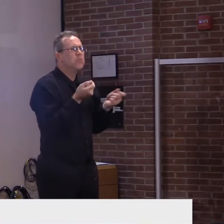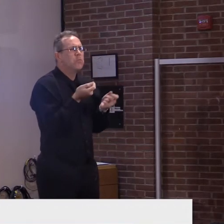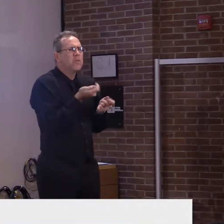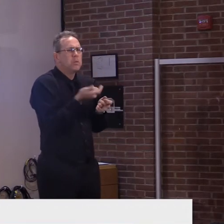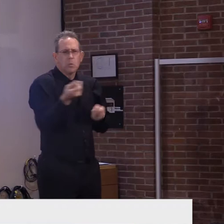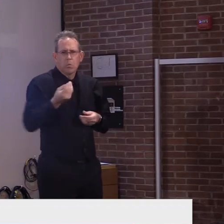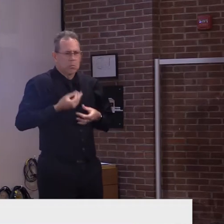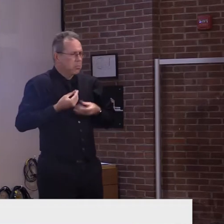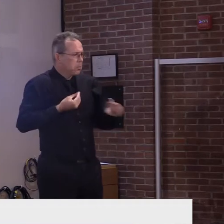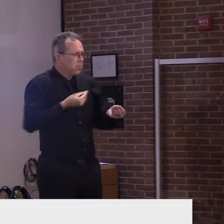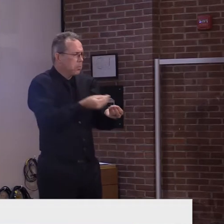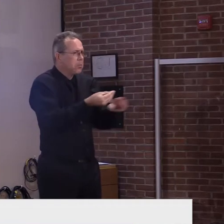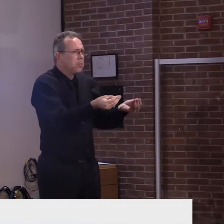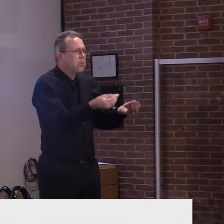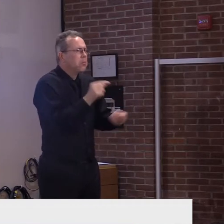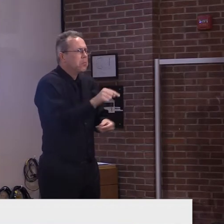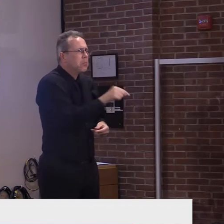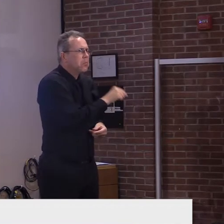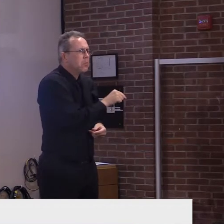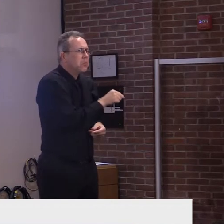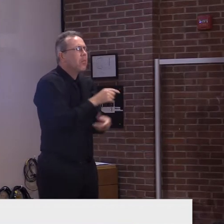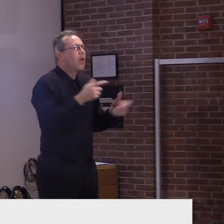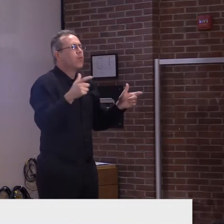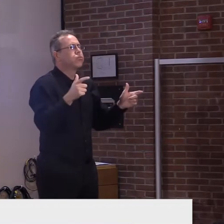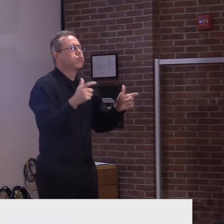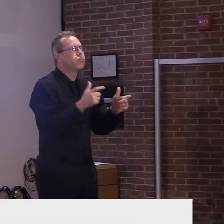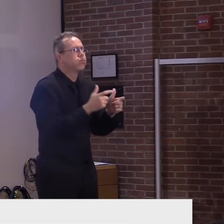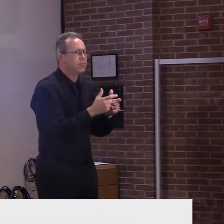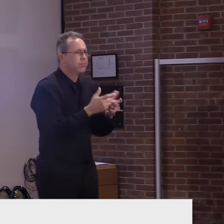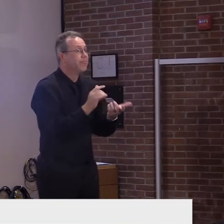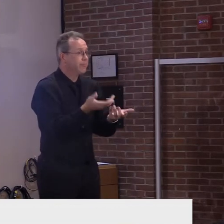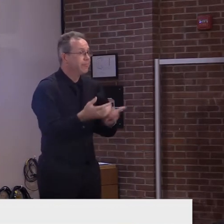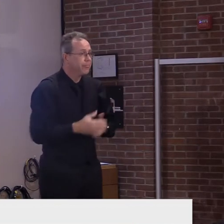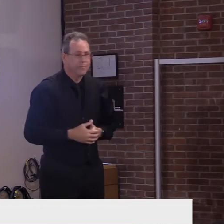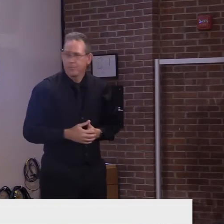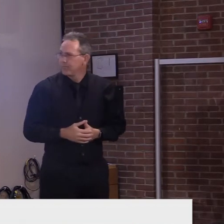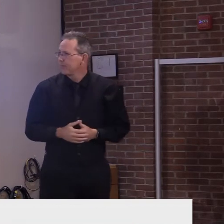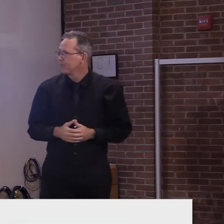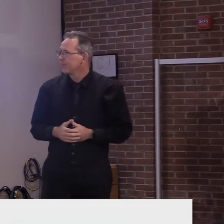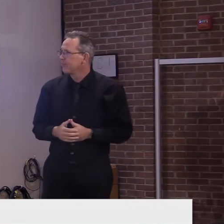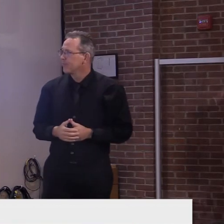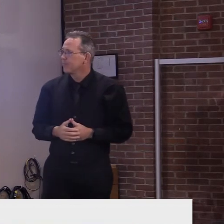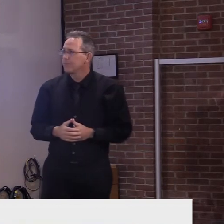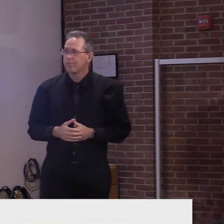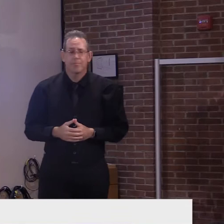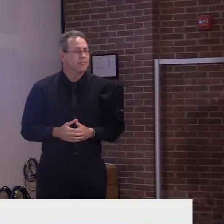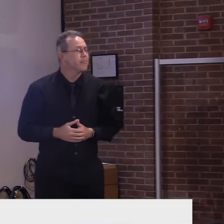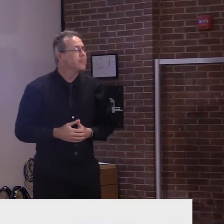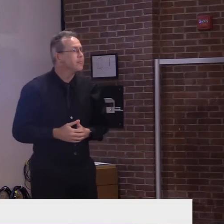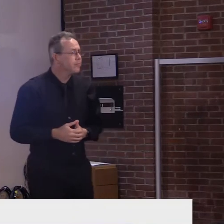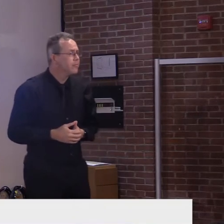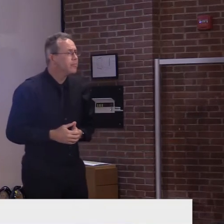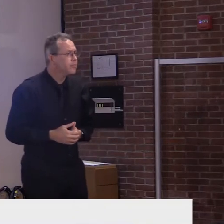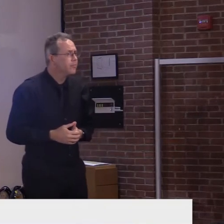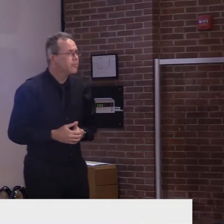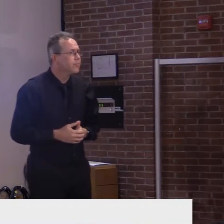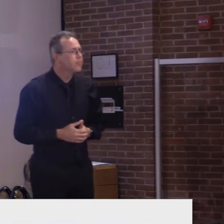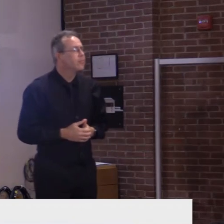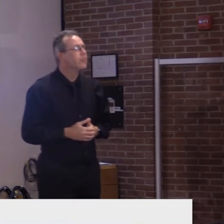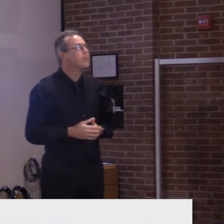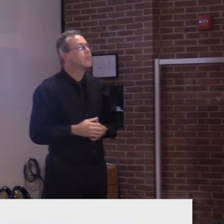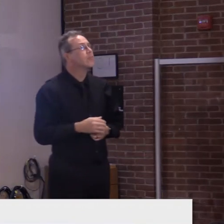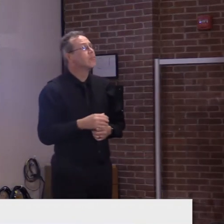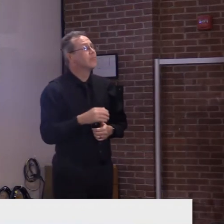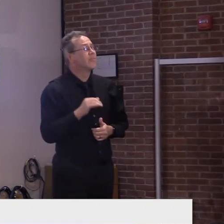Vermont, you anticipate cases will start to decrease in the very near future. That same group